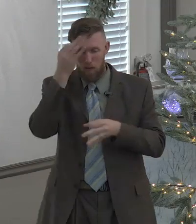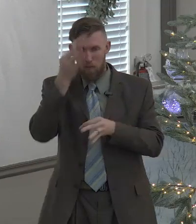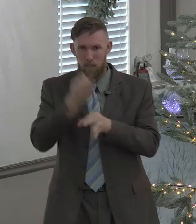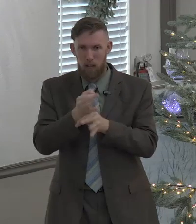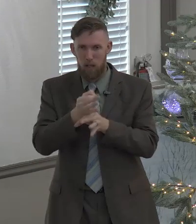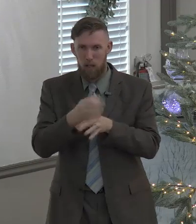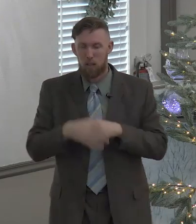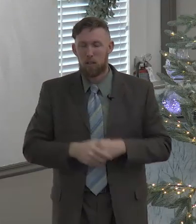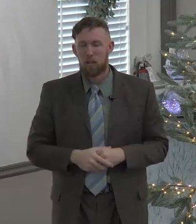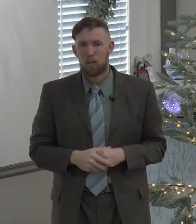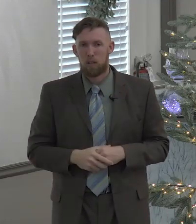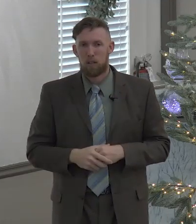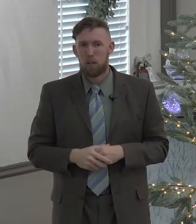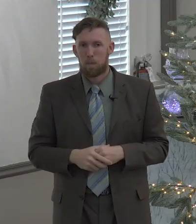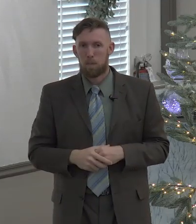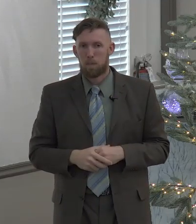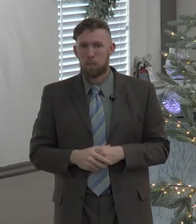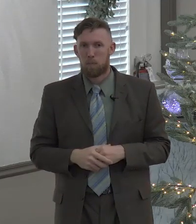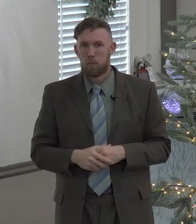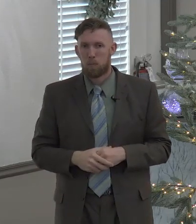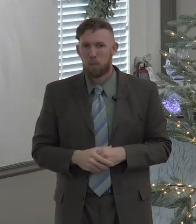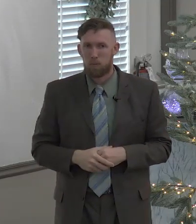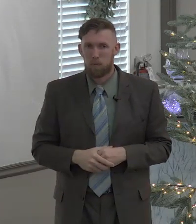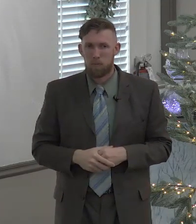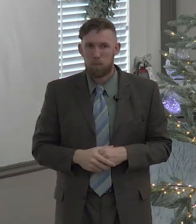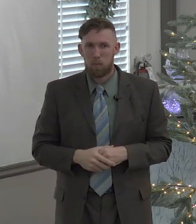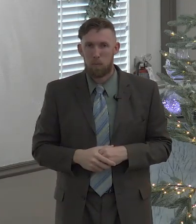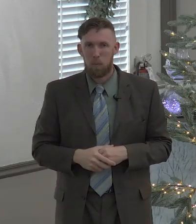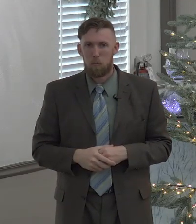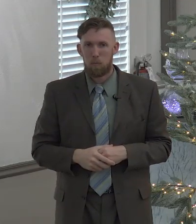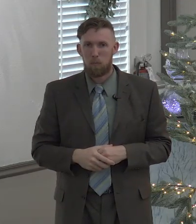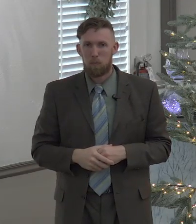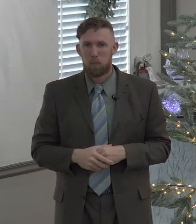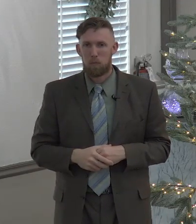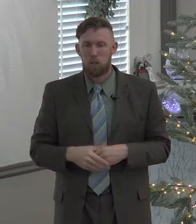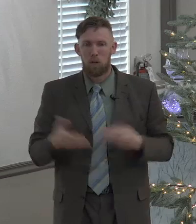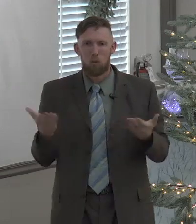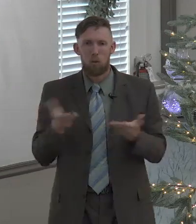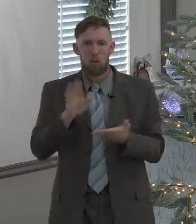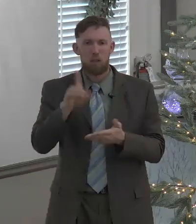can be handled if we had some faith.